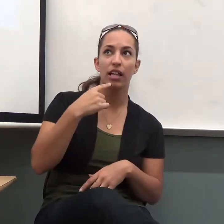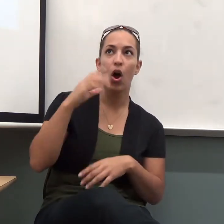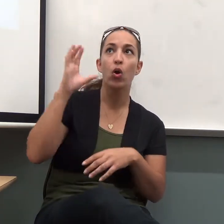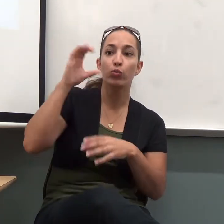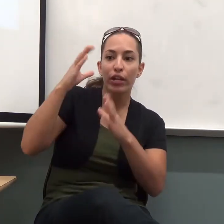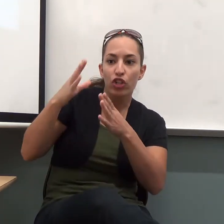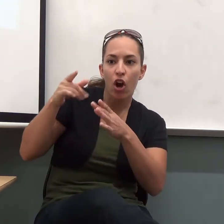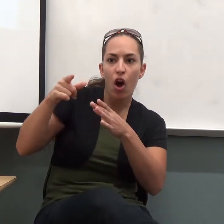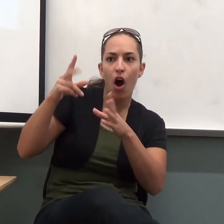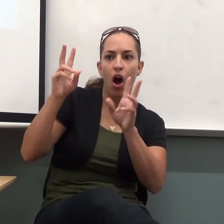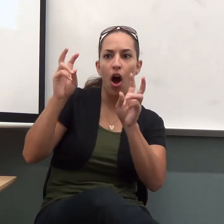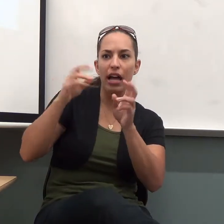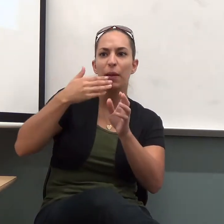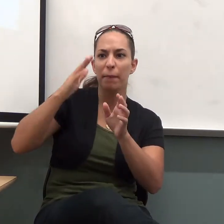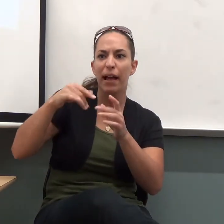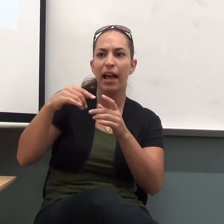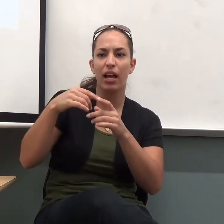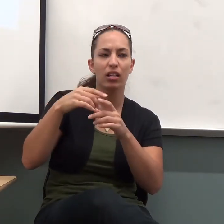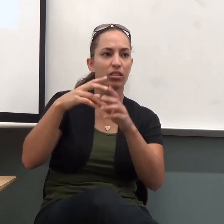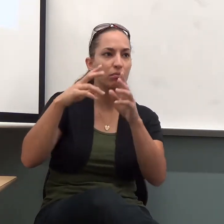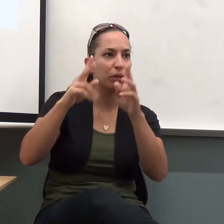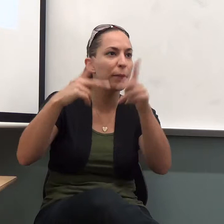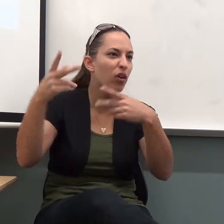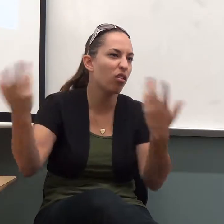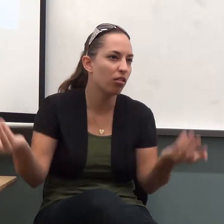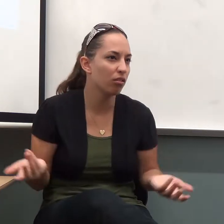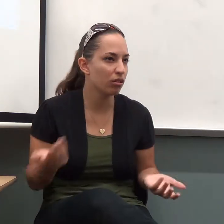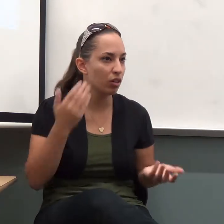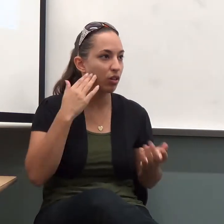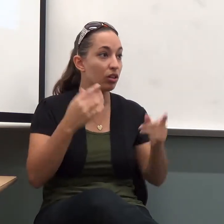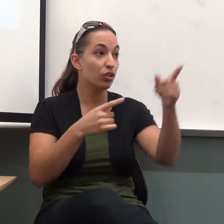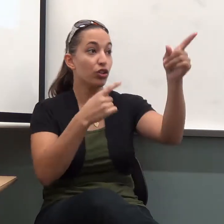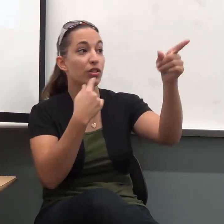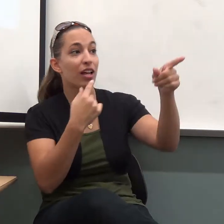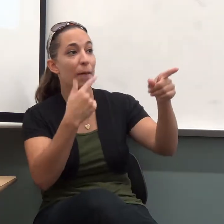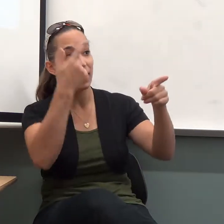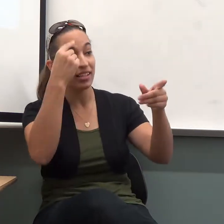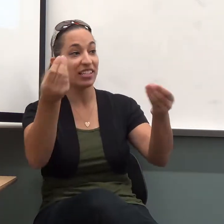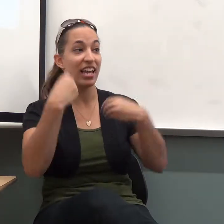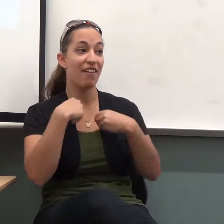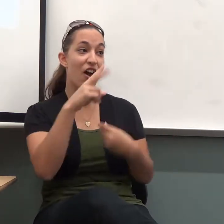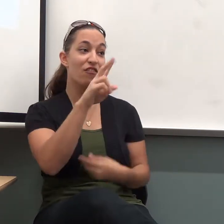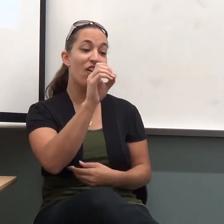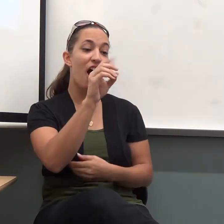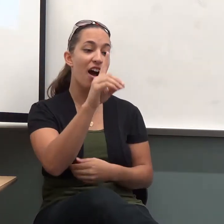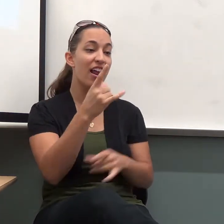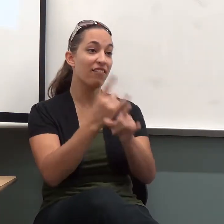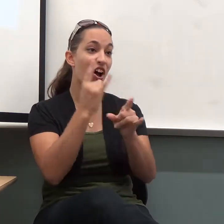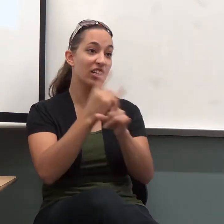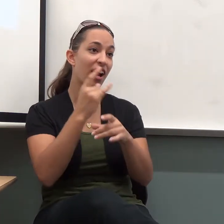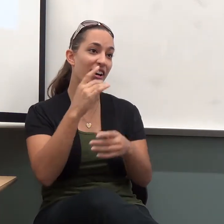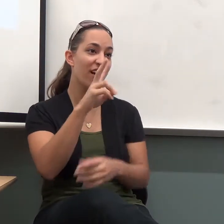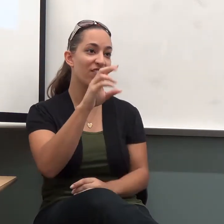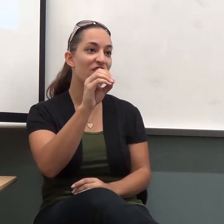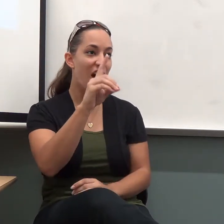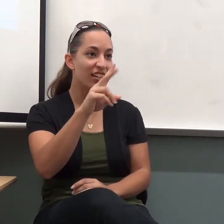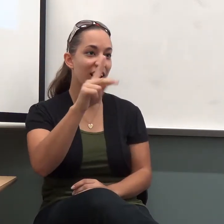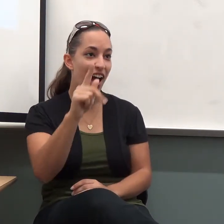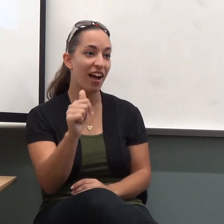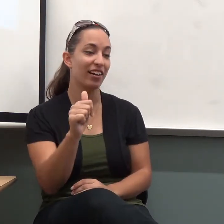because it's bad, because you stay away from strangers. You said because they give you vodka candy. That's not a bad thing. Because it's a tradition, it's a holiday tradition,